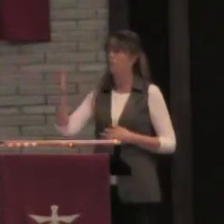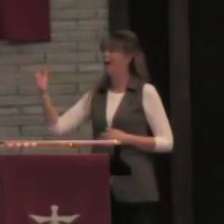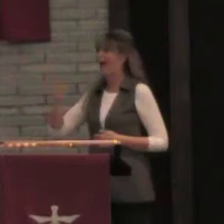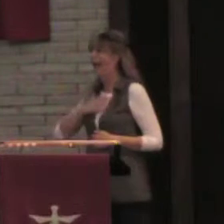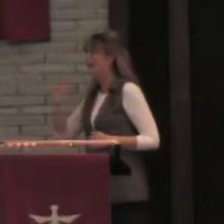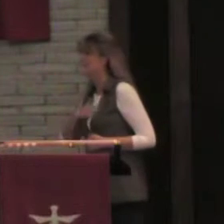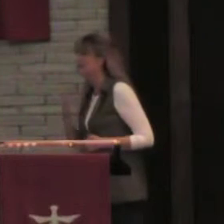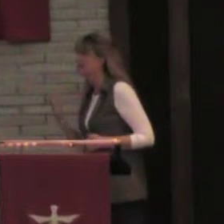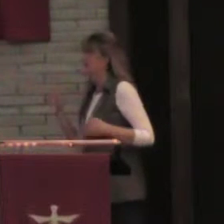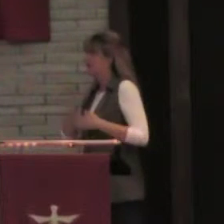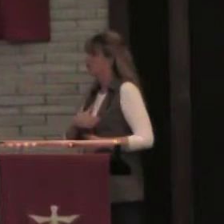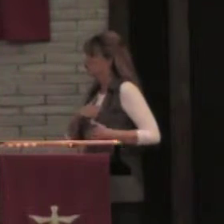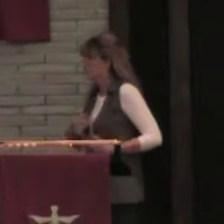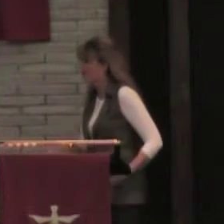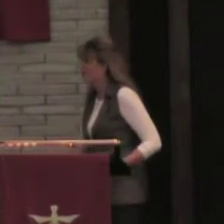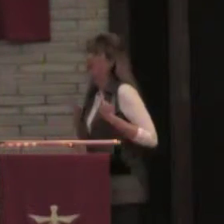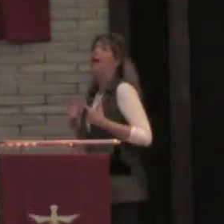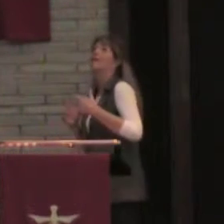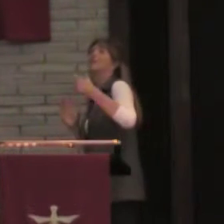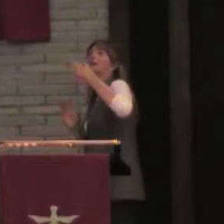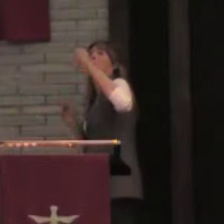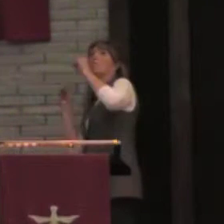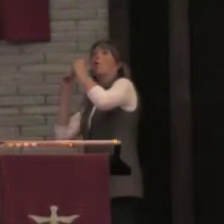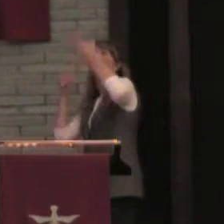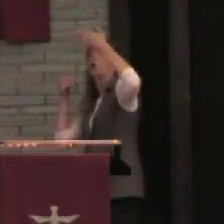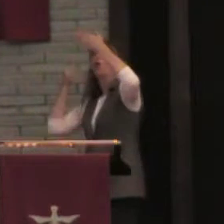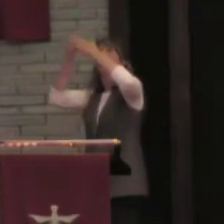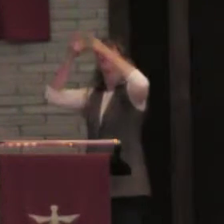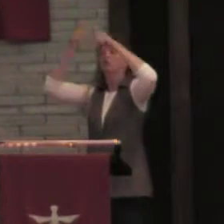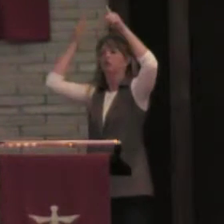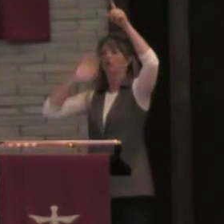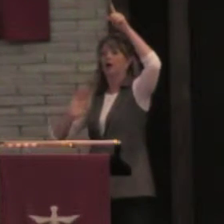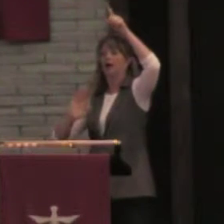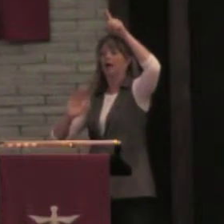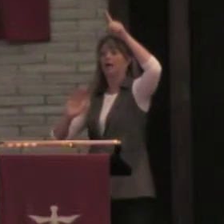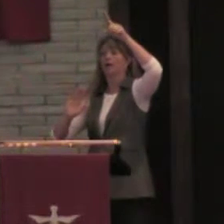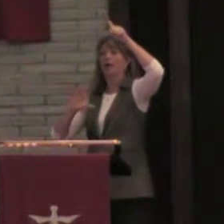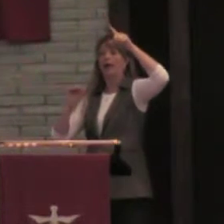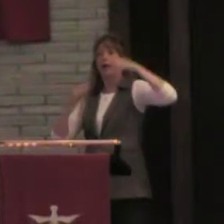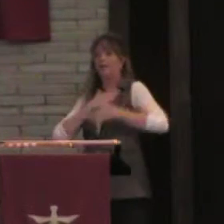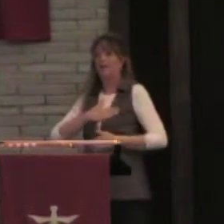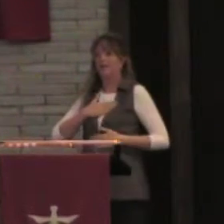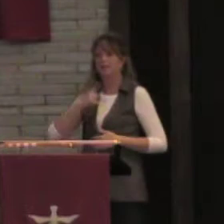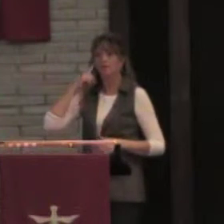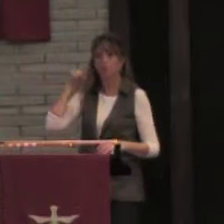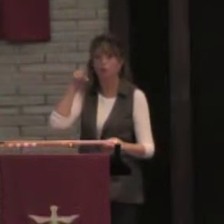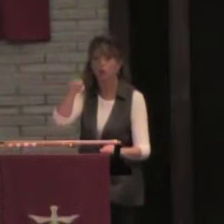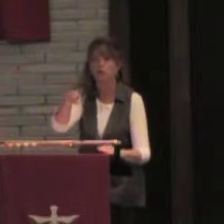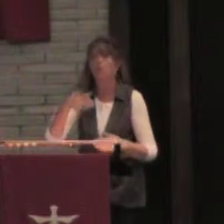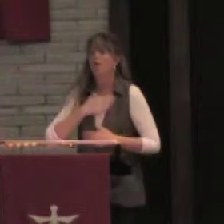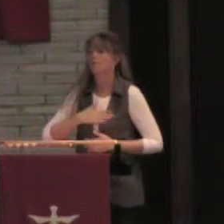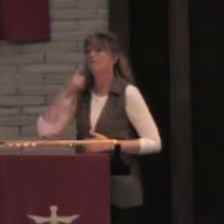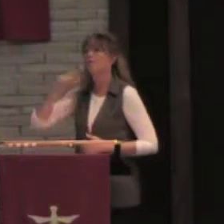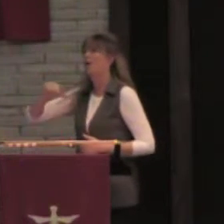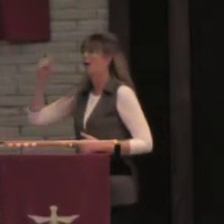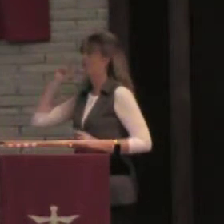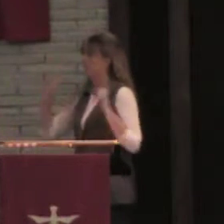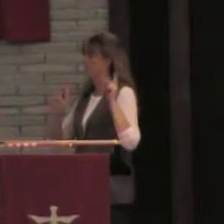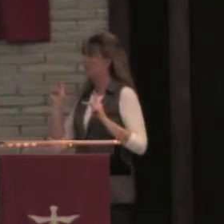Anything that makes you happy and enjoy your life and brings you closer to God and is pleasing for you and pleasing for